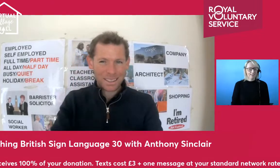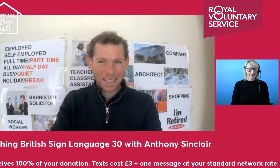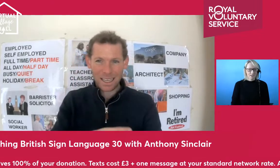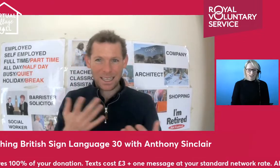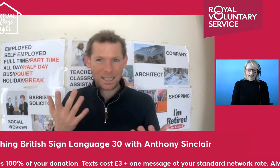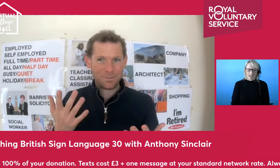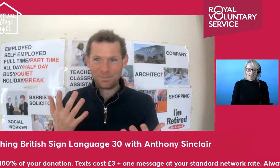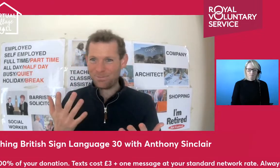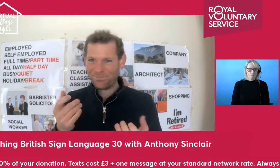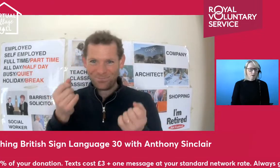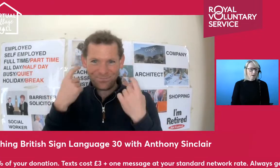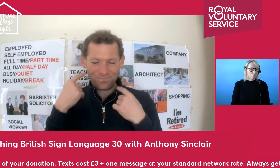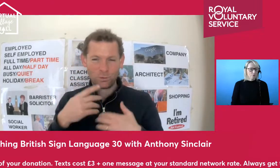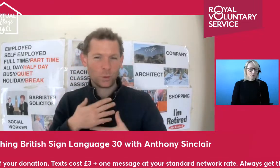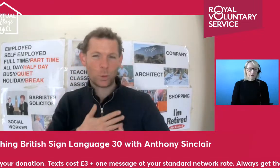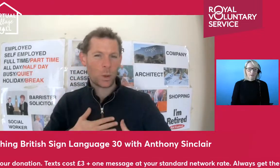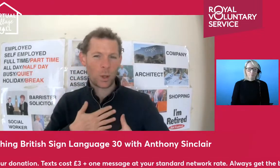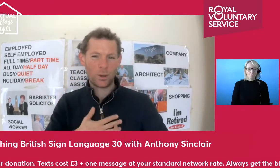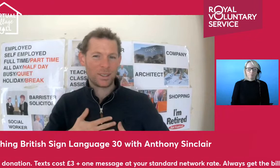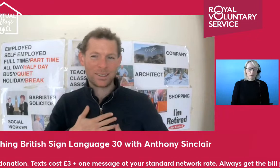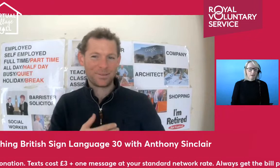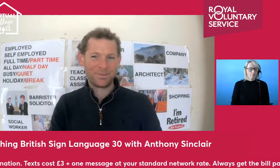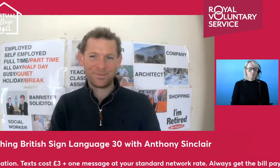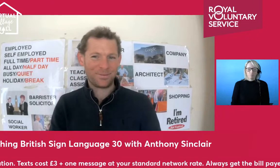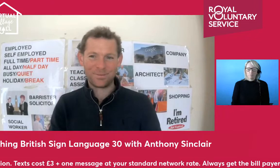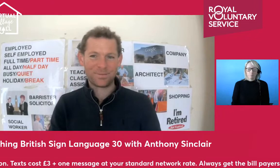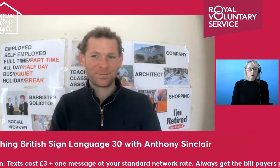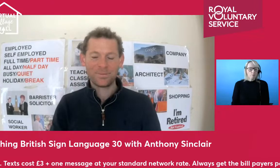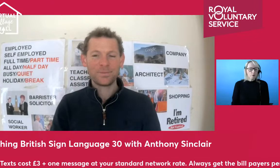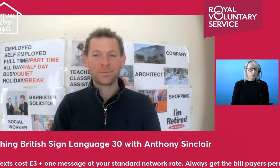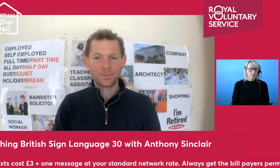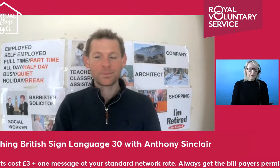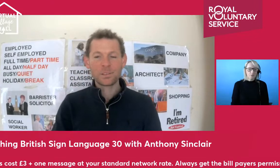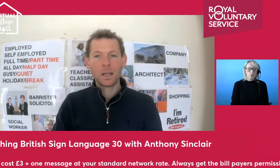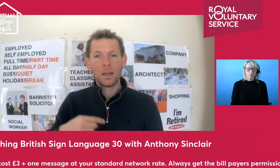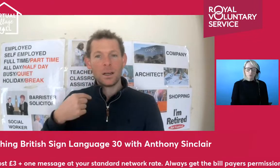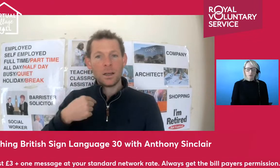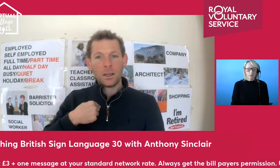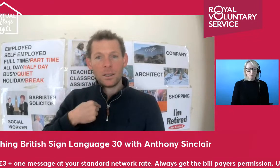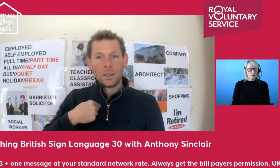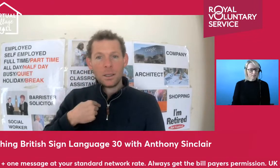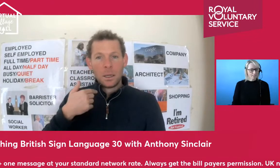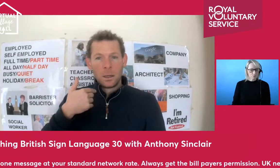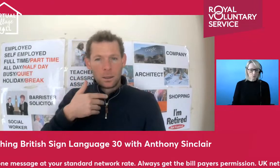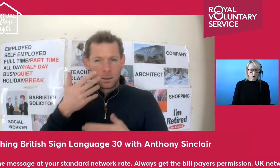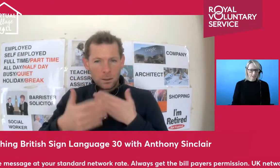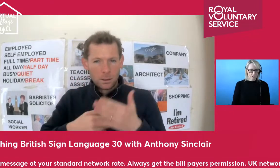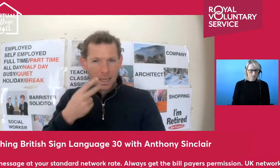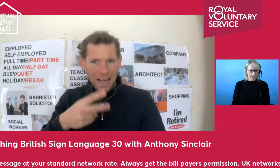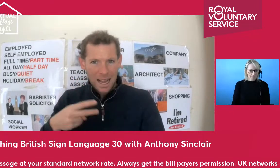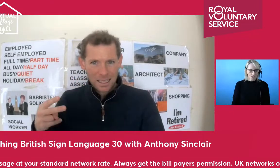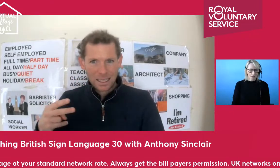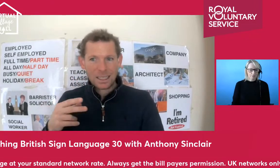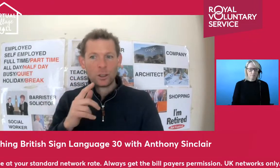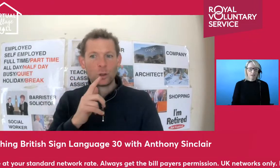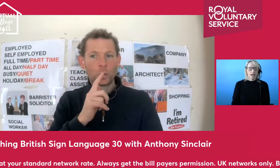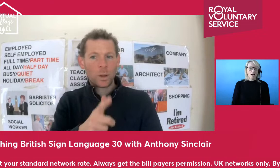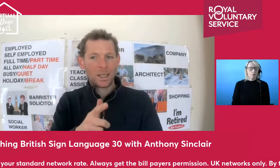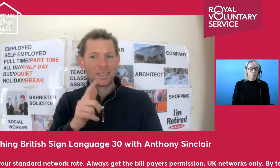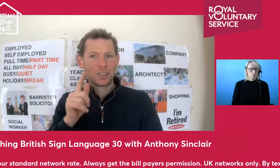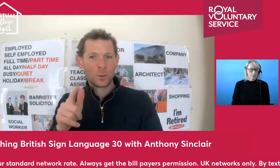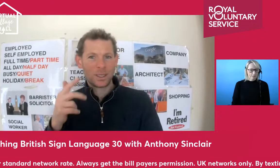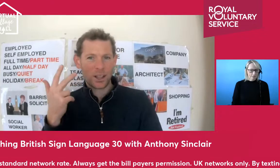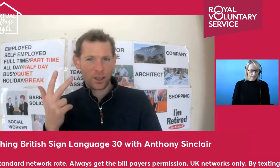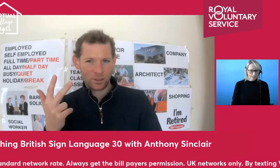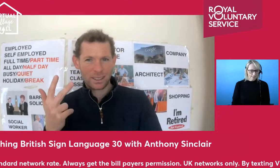today, then if you have problem understanding what I'm talking about, please don't worry, just take your time.